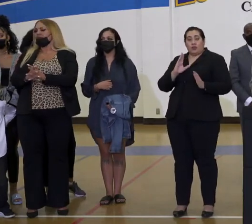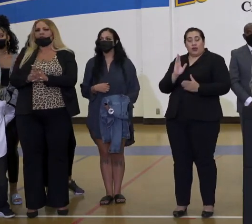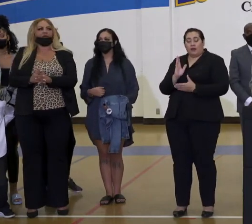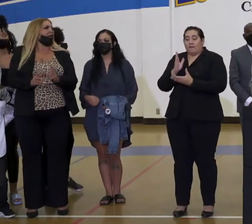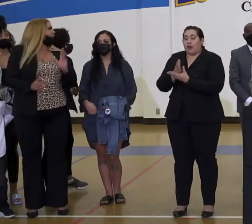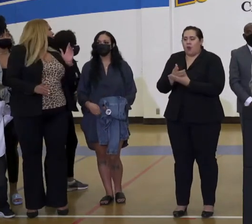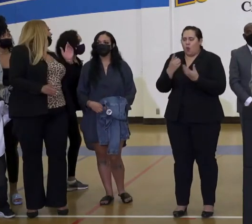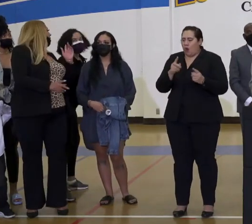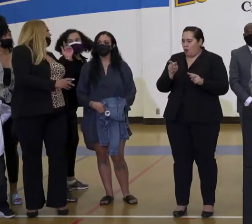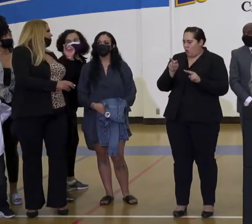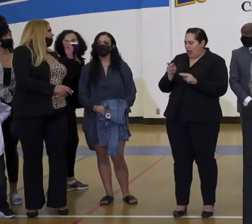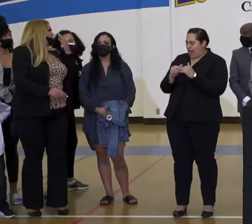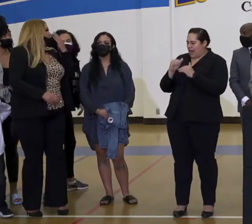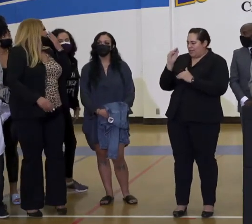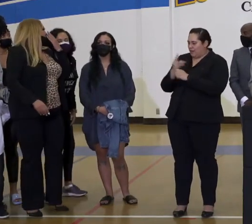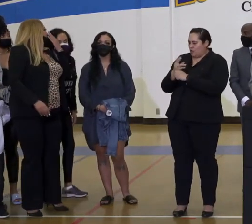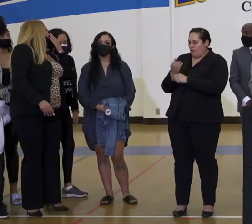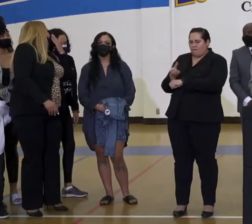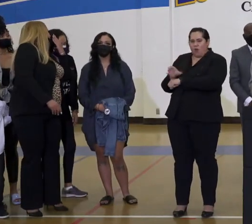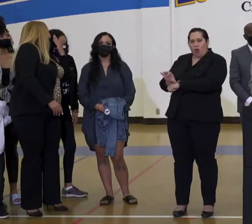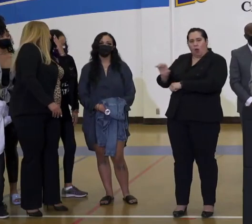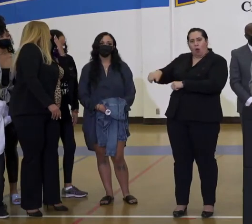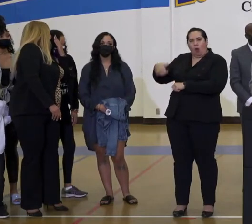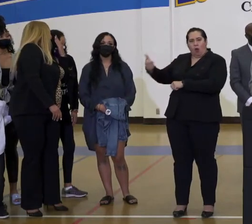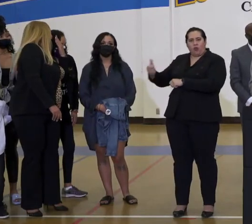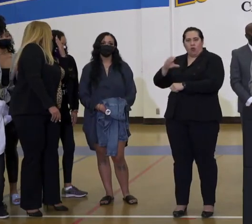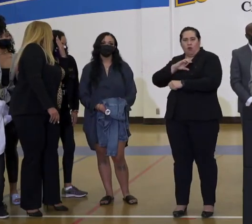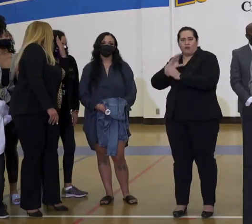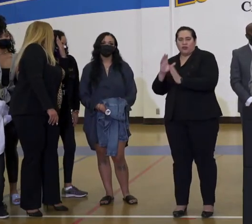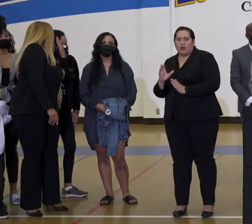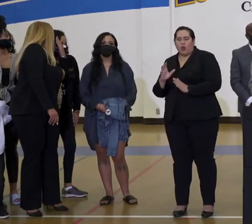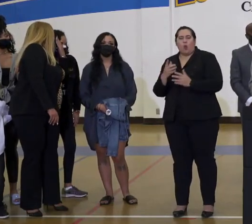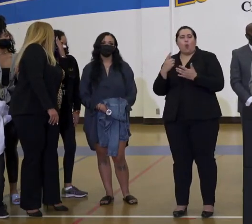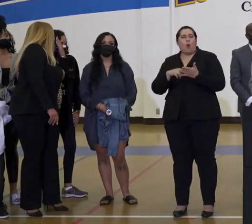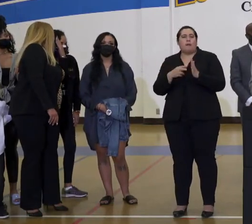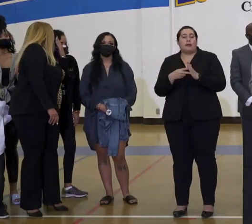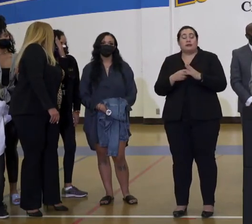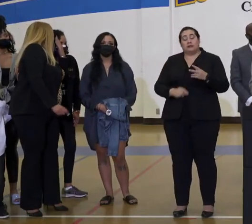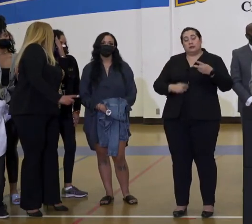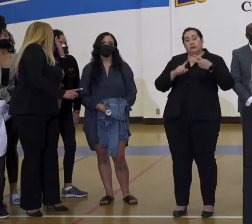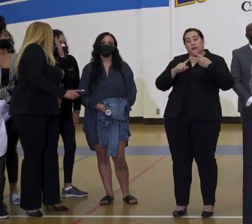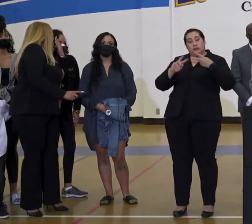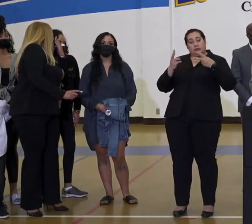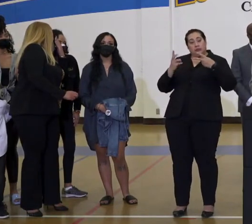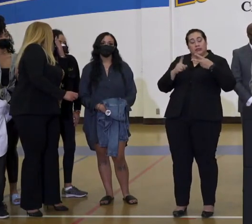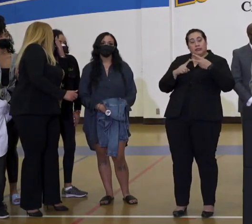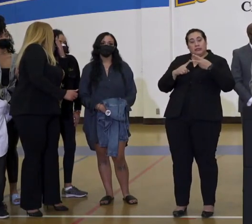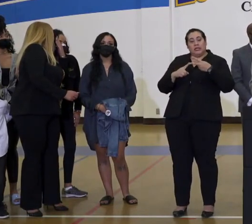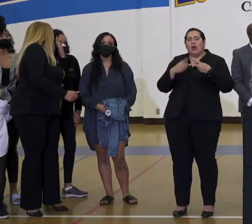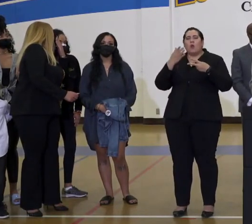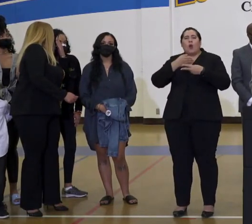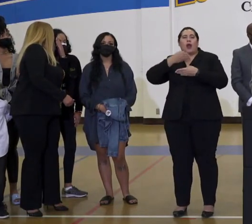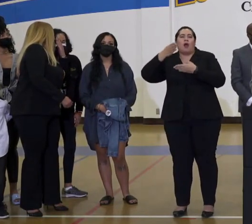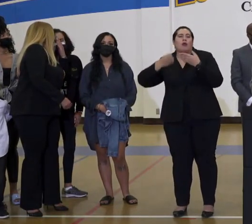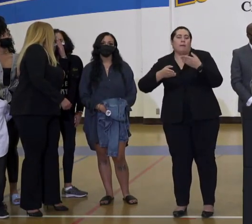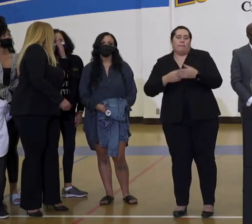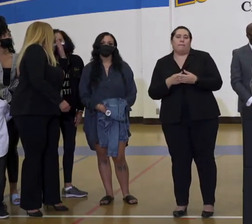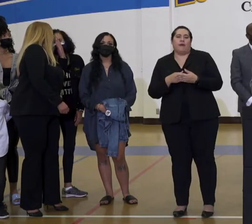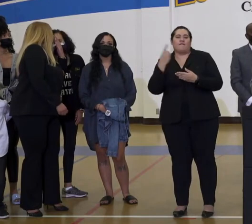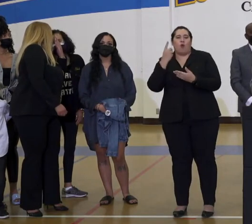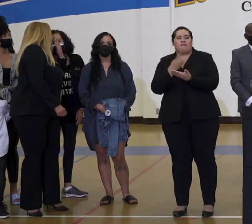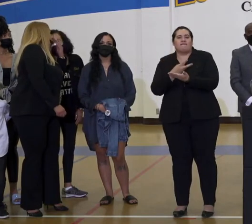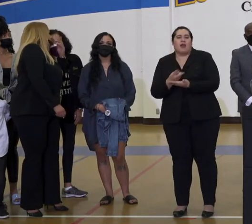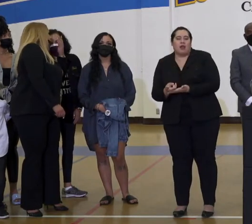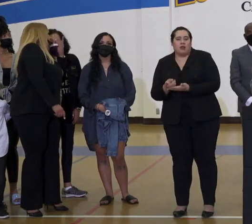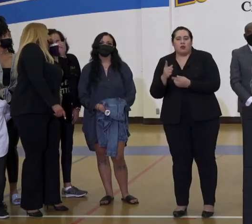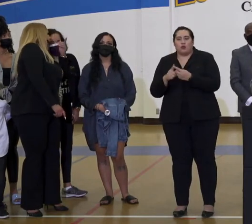when witnessing an excessive use of force by another peace officer. And 2, certain outcomes for